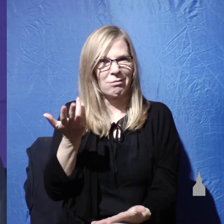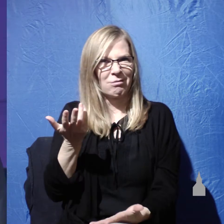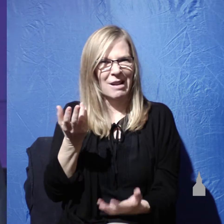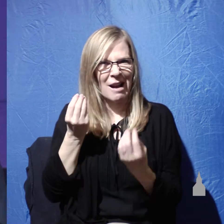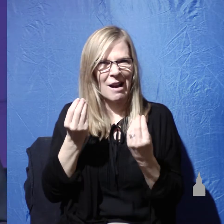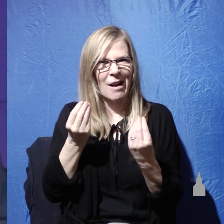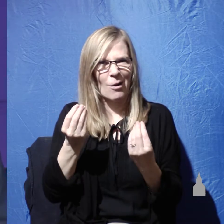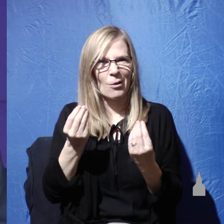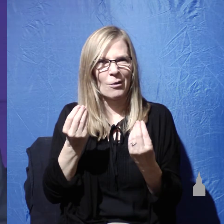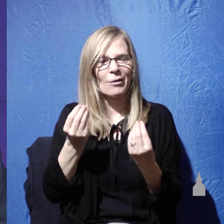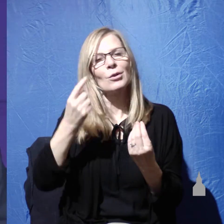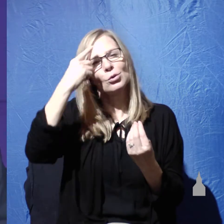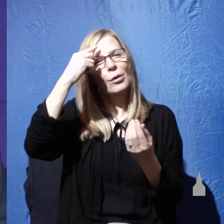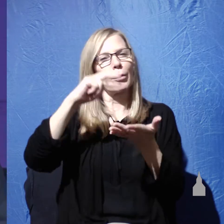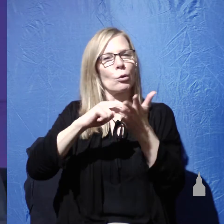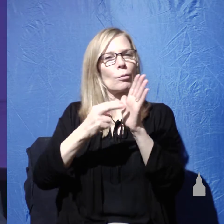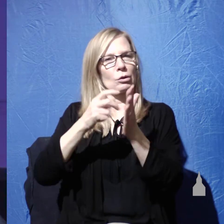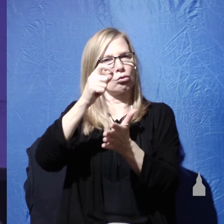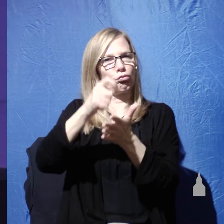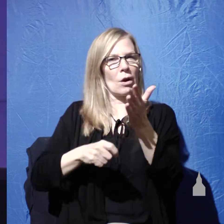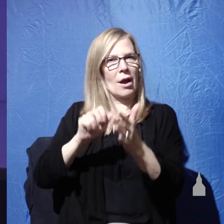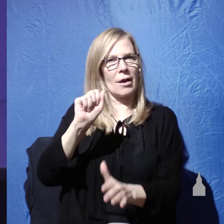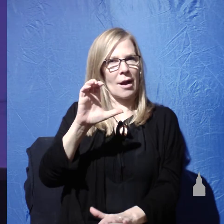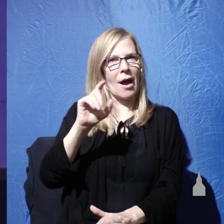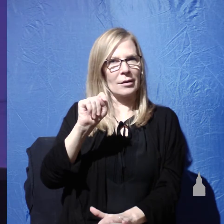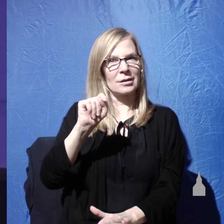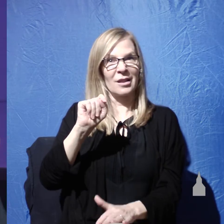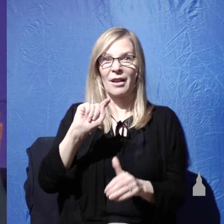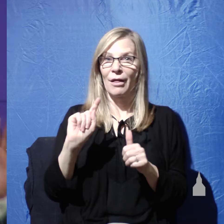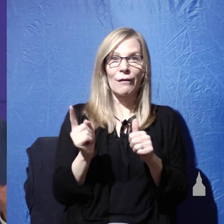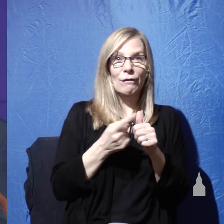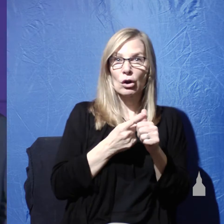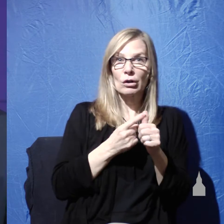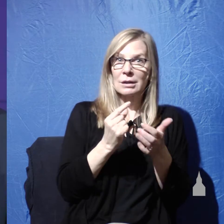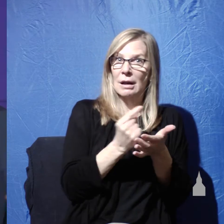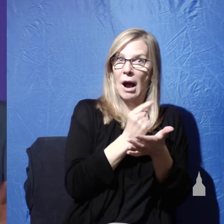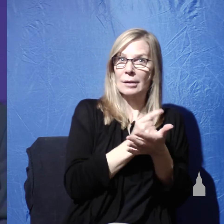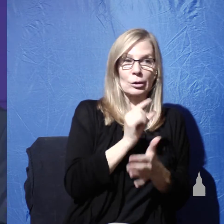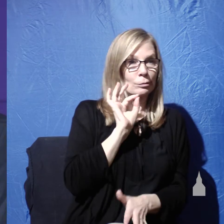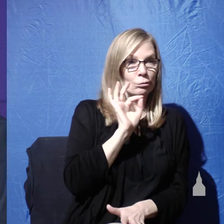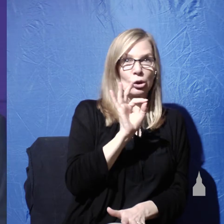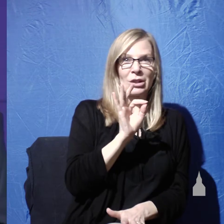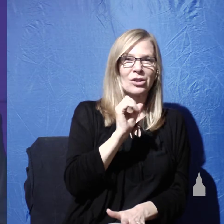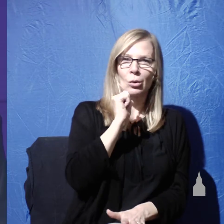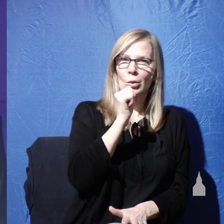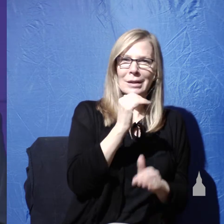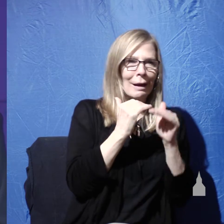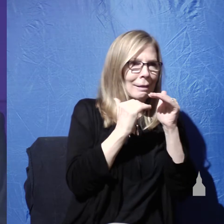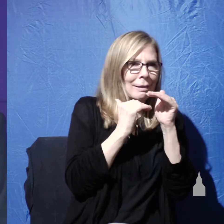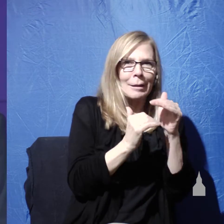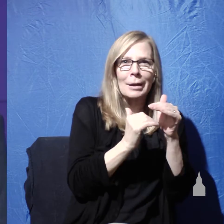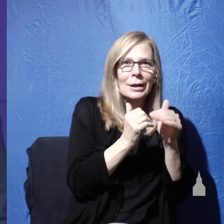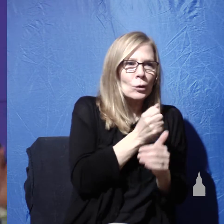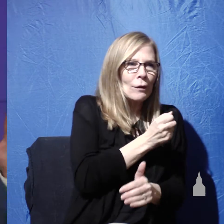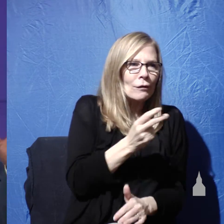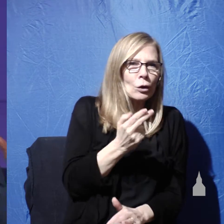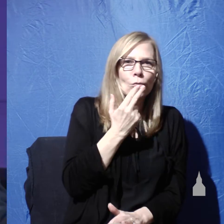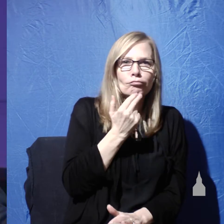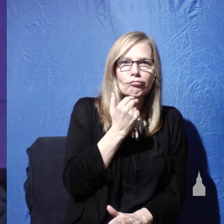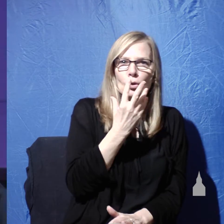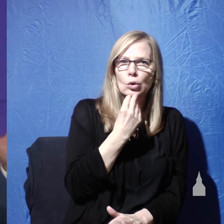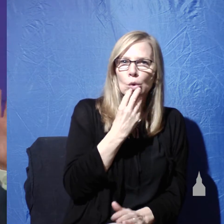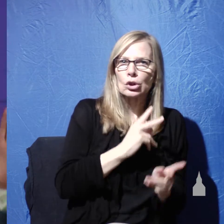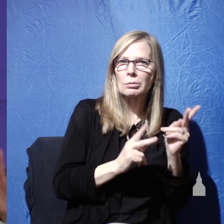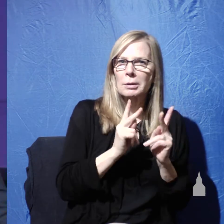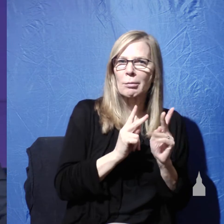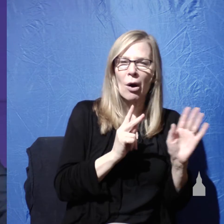is to explain that the gospel, which was first preached in Israel, wasn't limited to a handful of Jewish people, but it was to